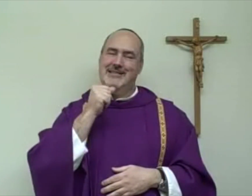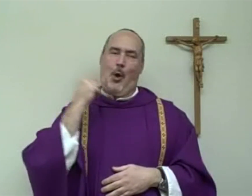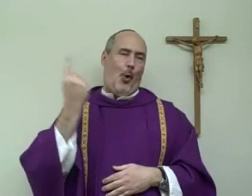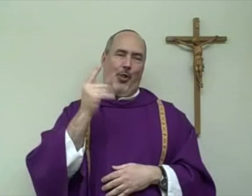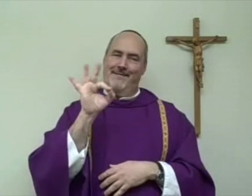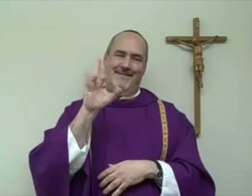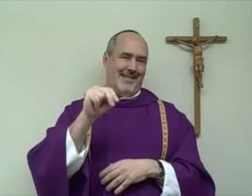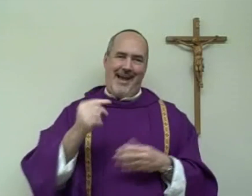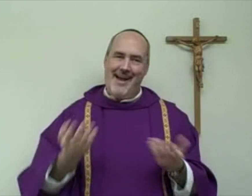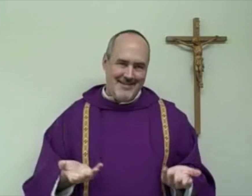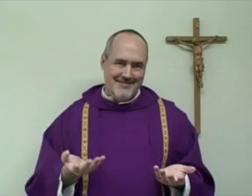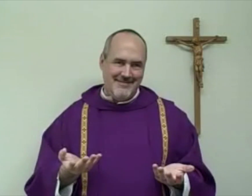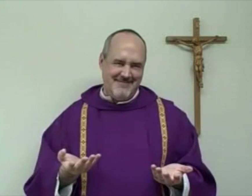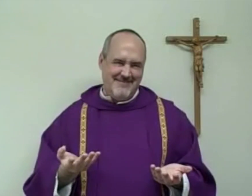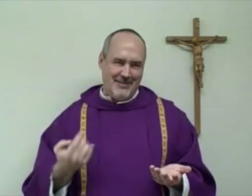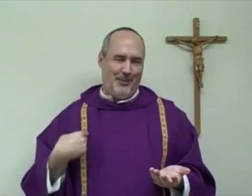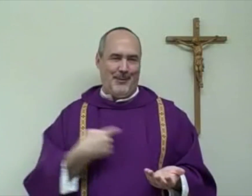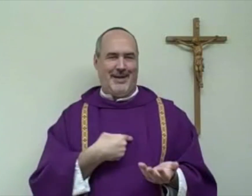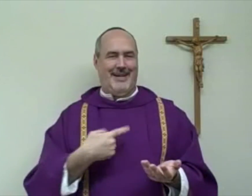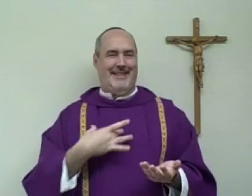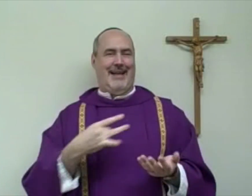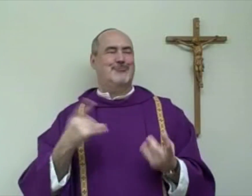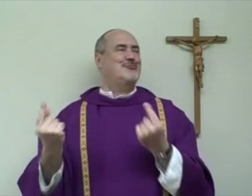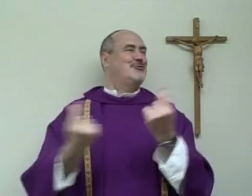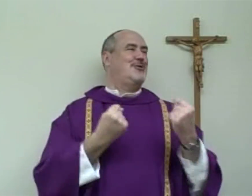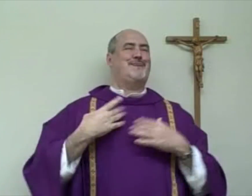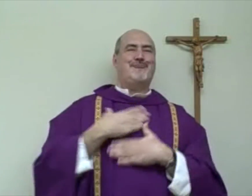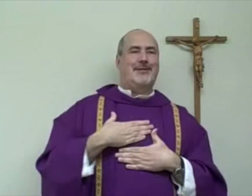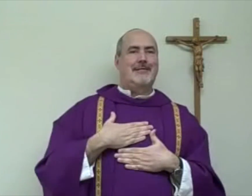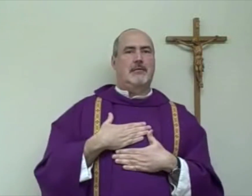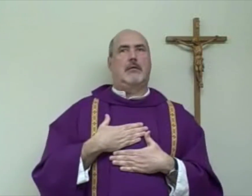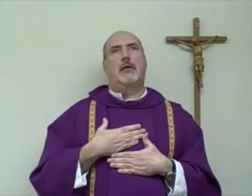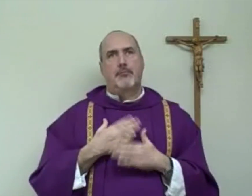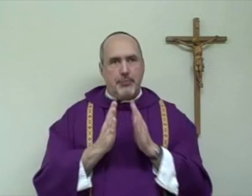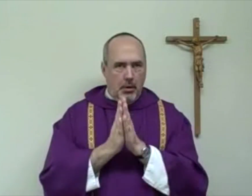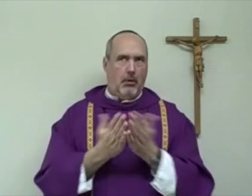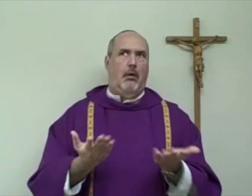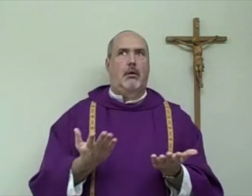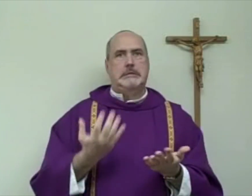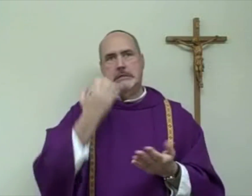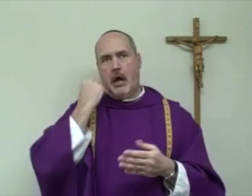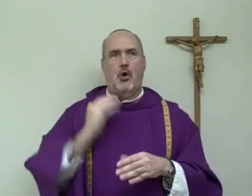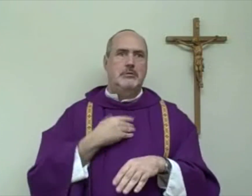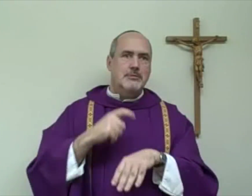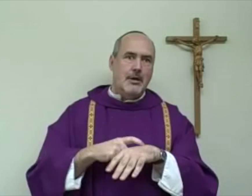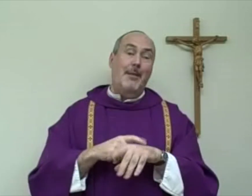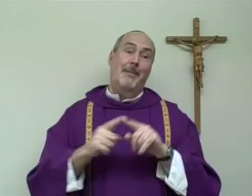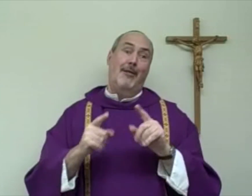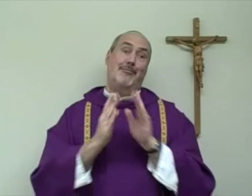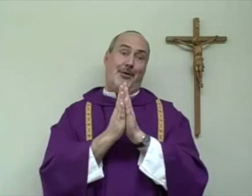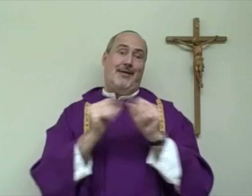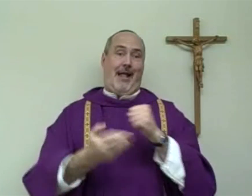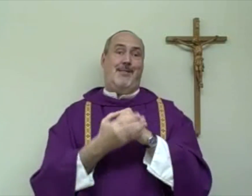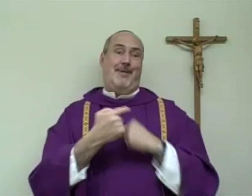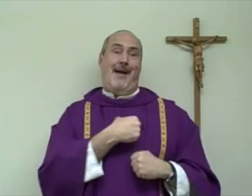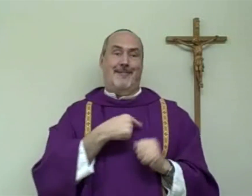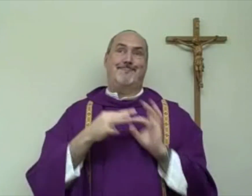him. And I know that Lent is not always fun, and we like to go off and do all kinds of things, and that prayer takes